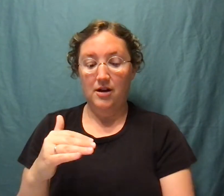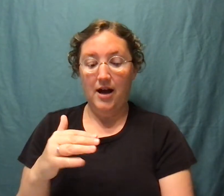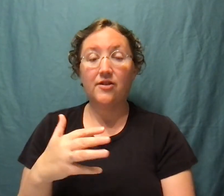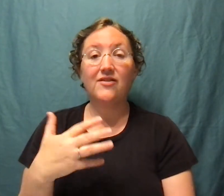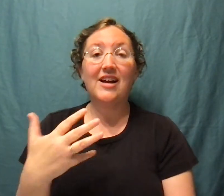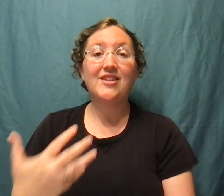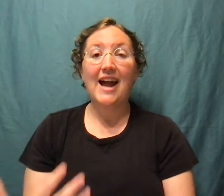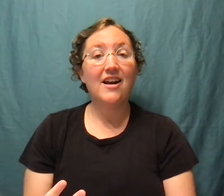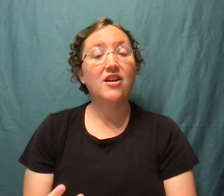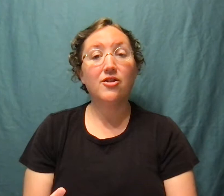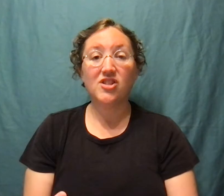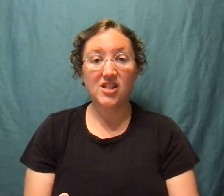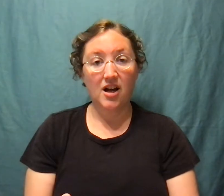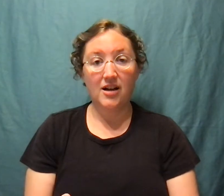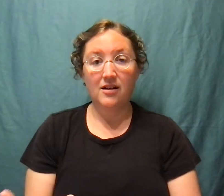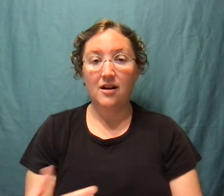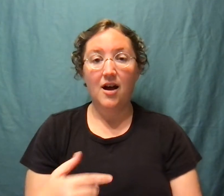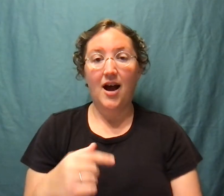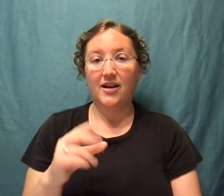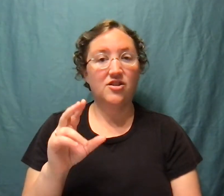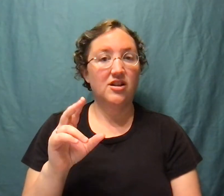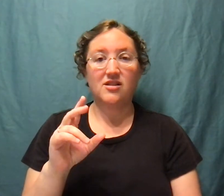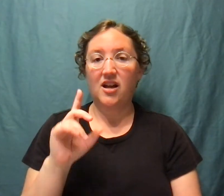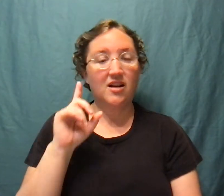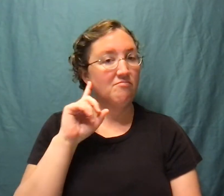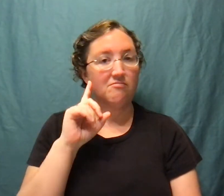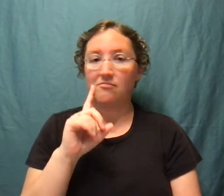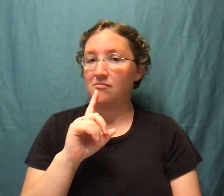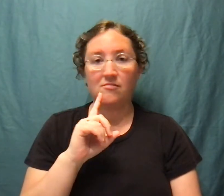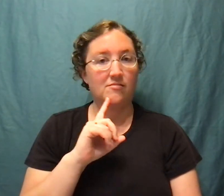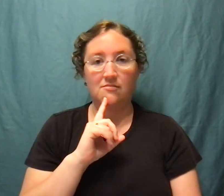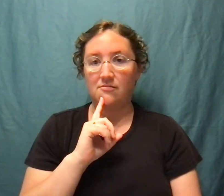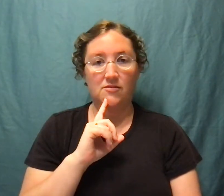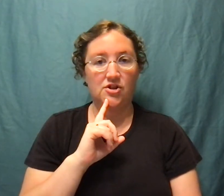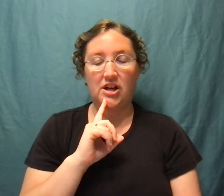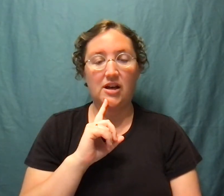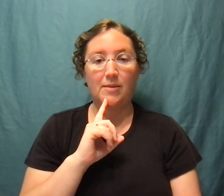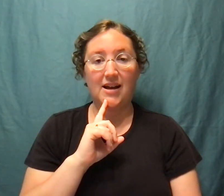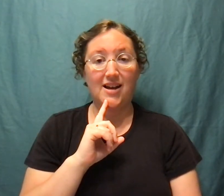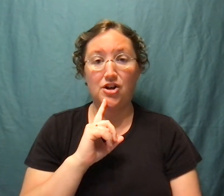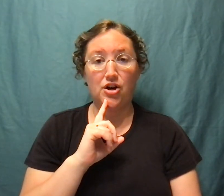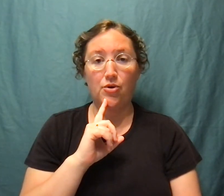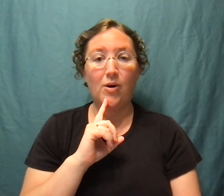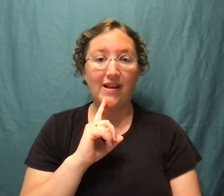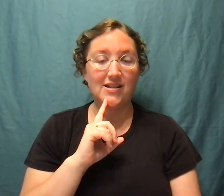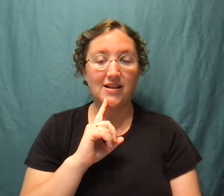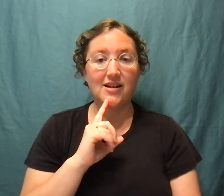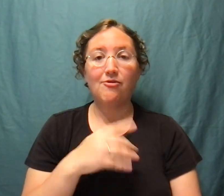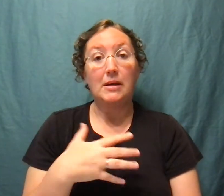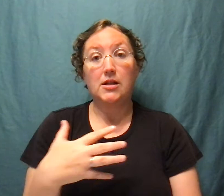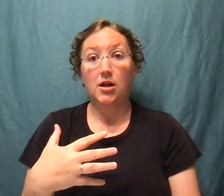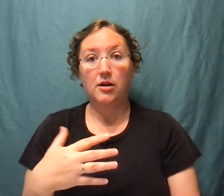don't even have to add another sign. I can just say, shaking my head no while I sign deaf means not deaf.